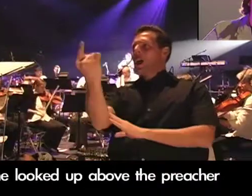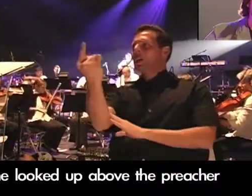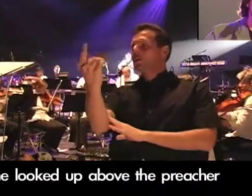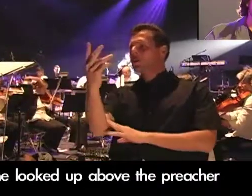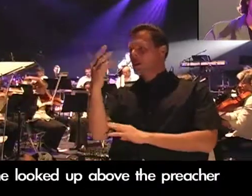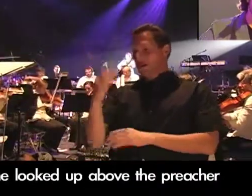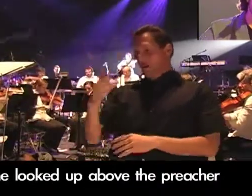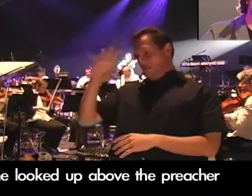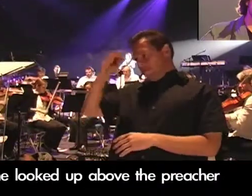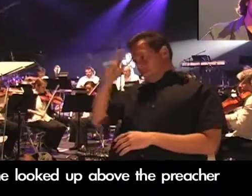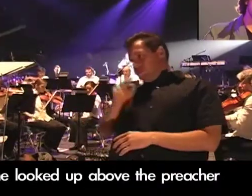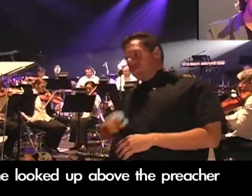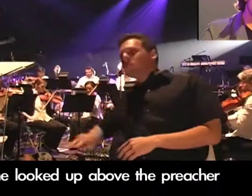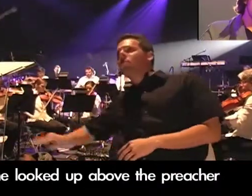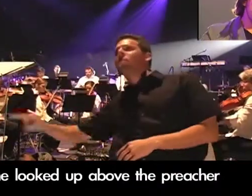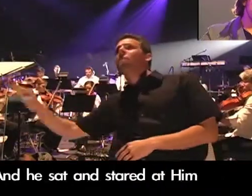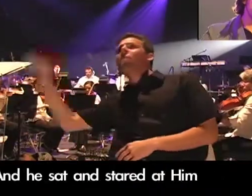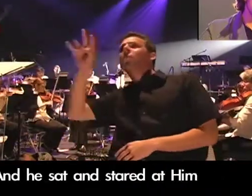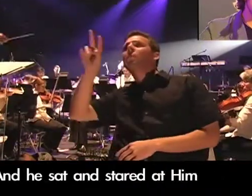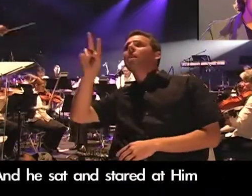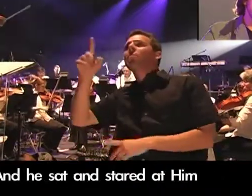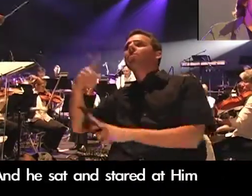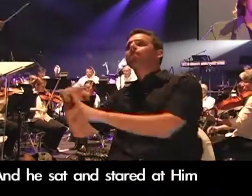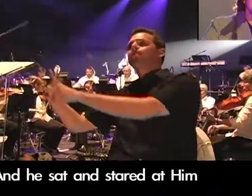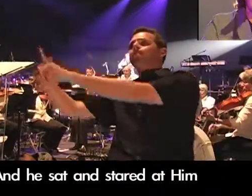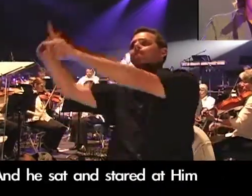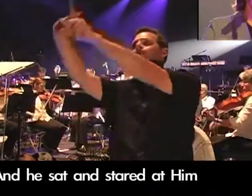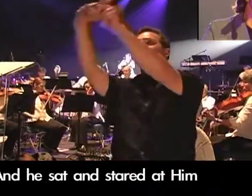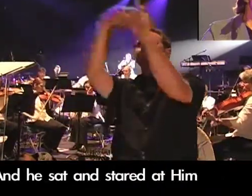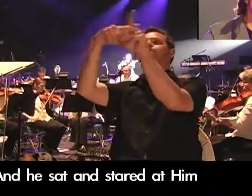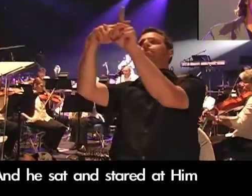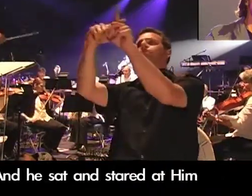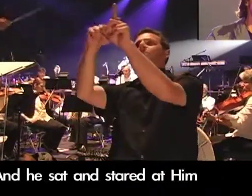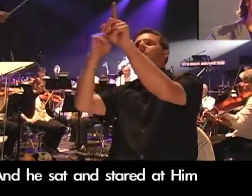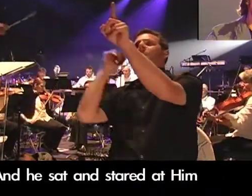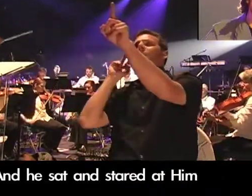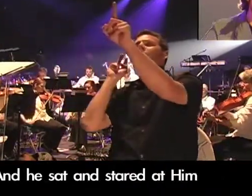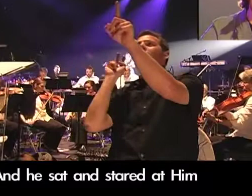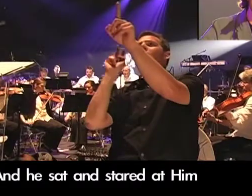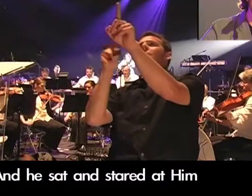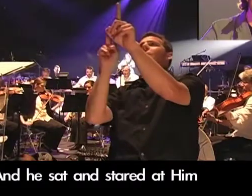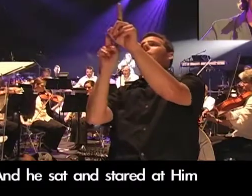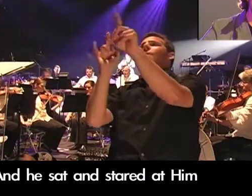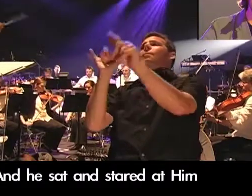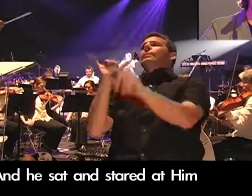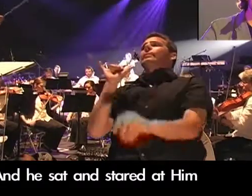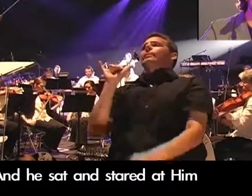up upon the preacher, and he said he stared at him.